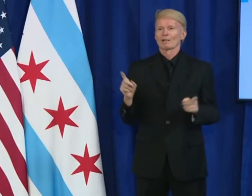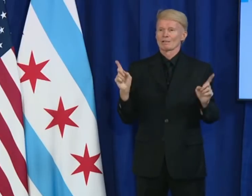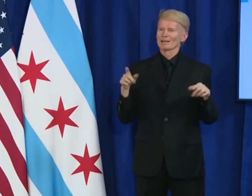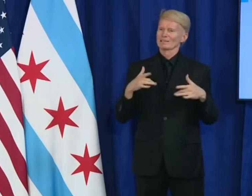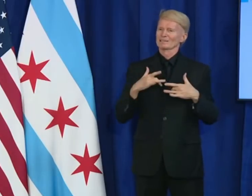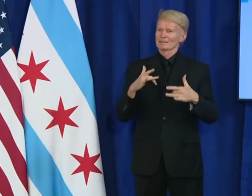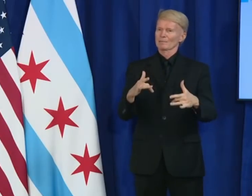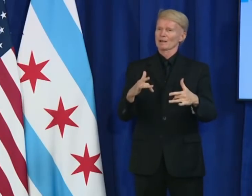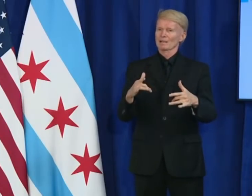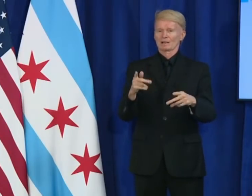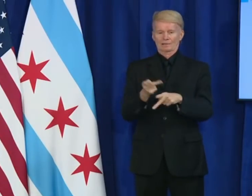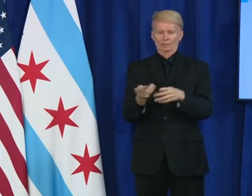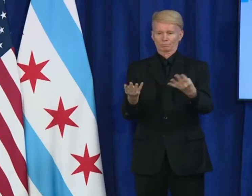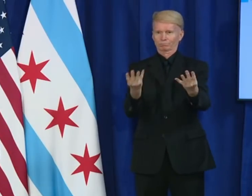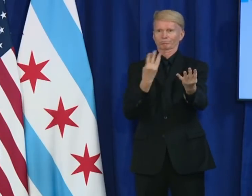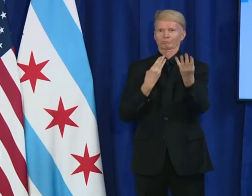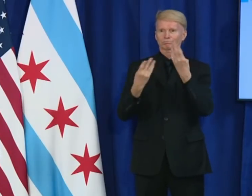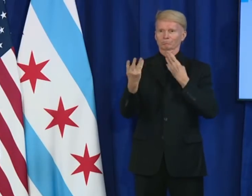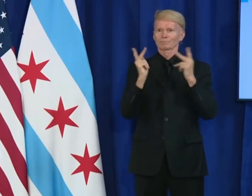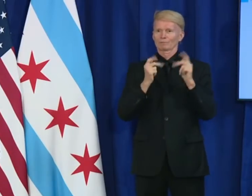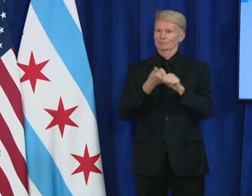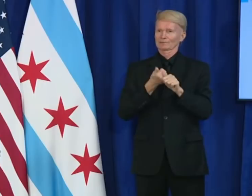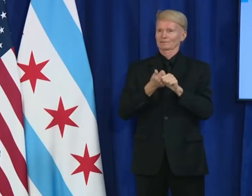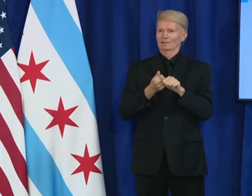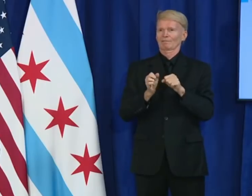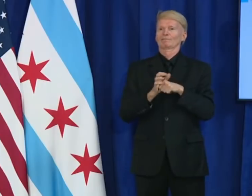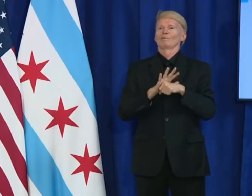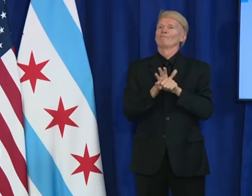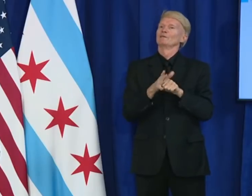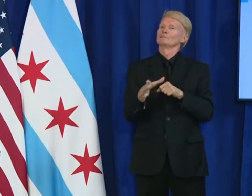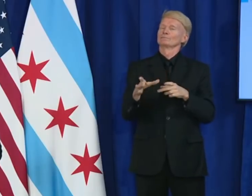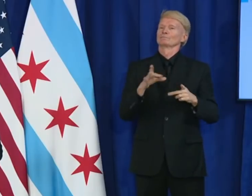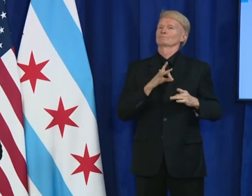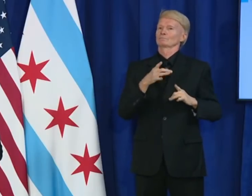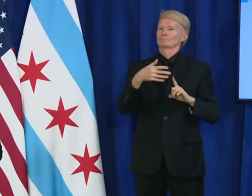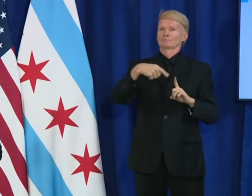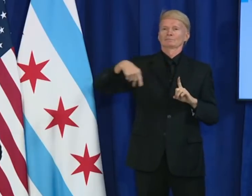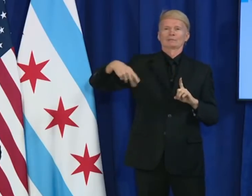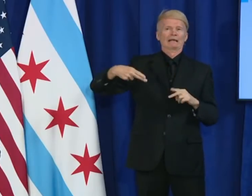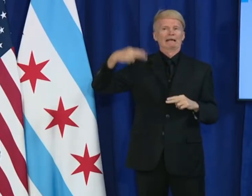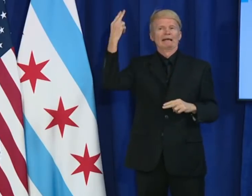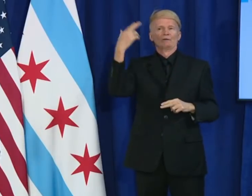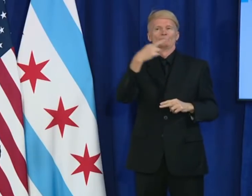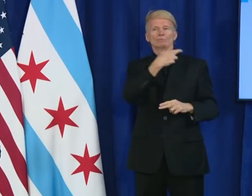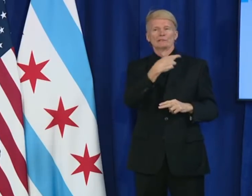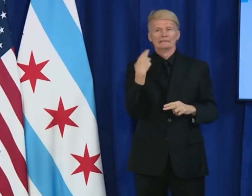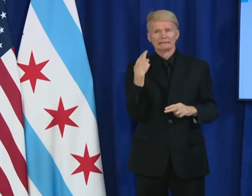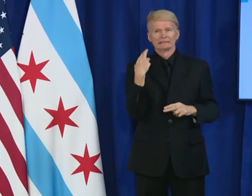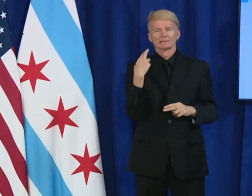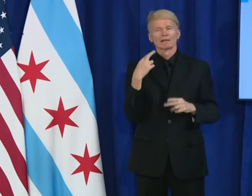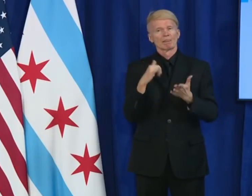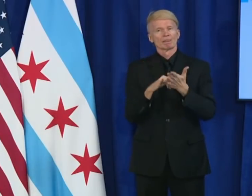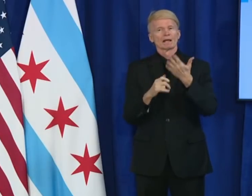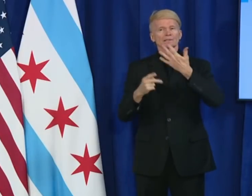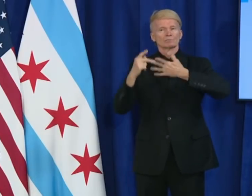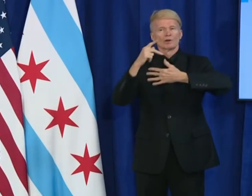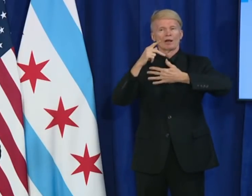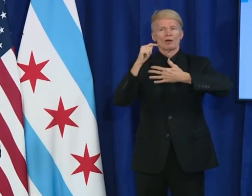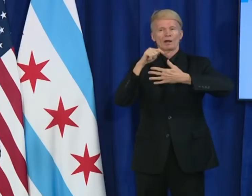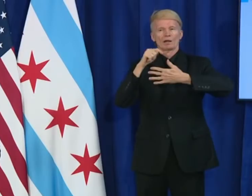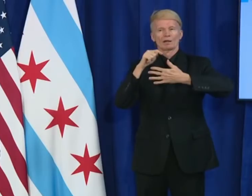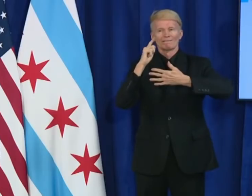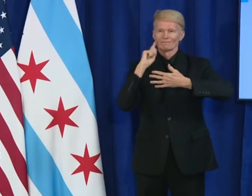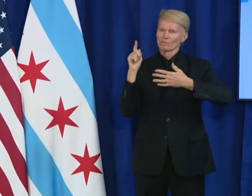the hospitals, taking care of COVID-19 patients, and doing procedures that put them at higher risk will be prioritized